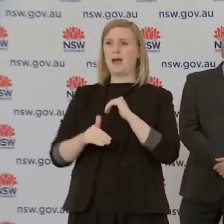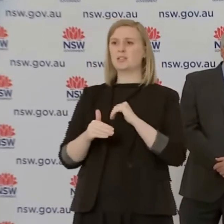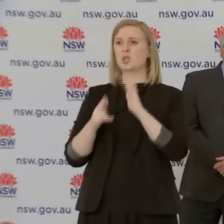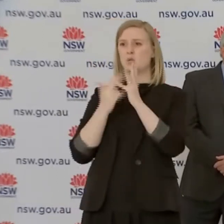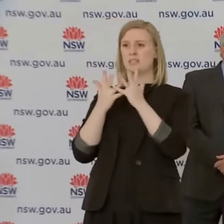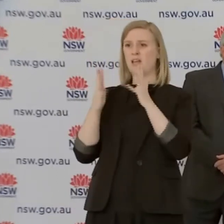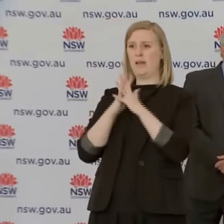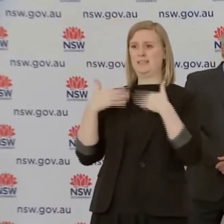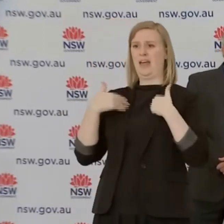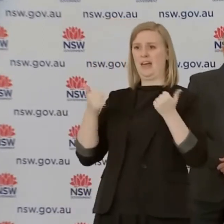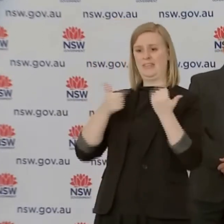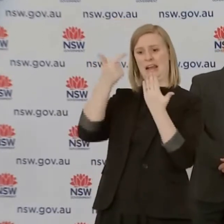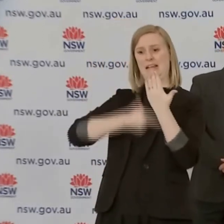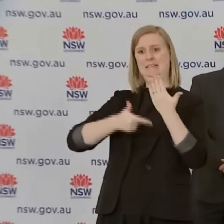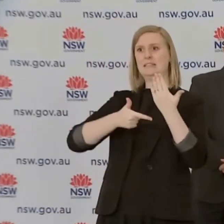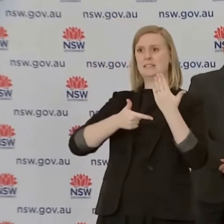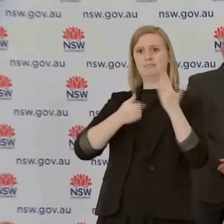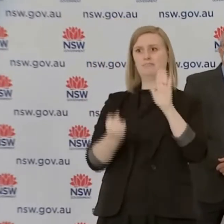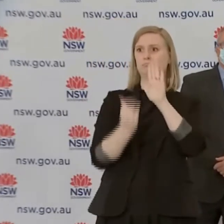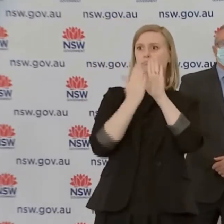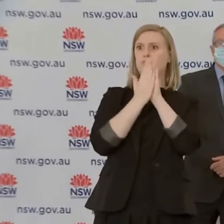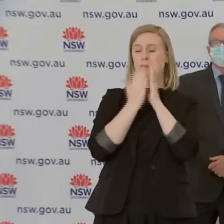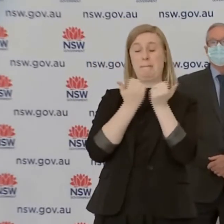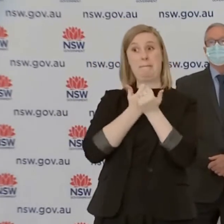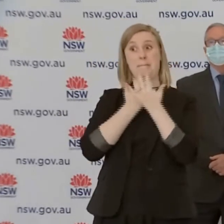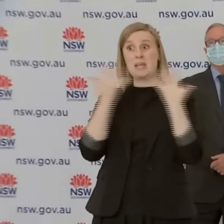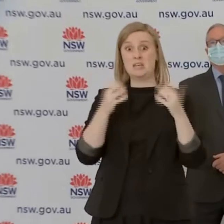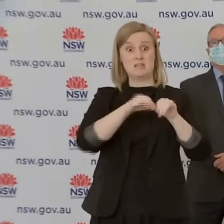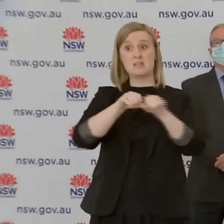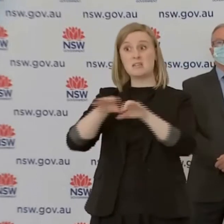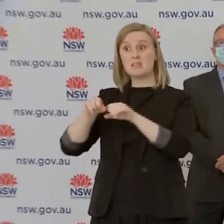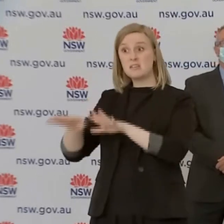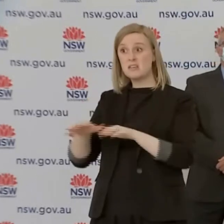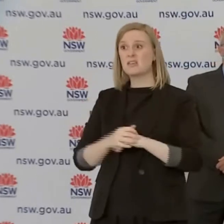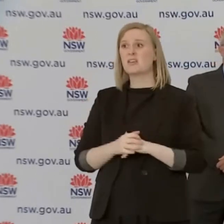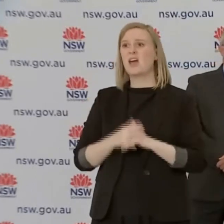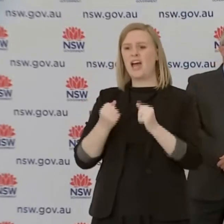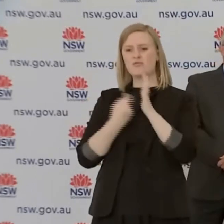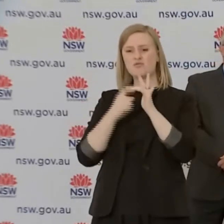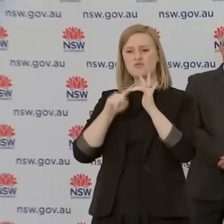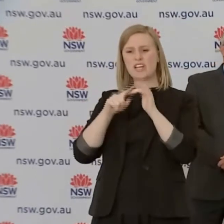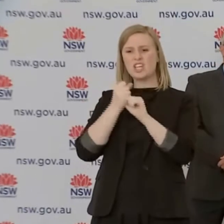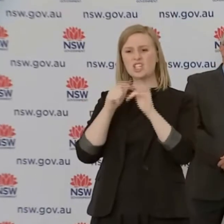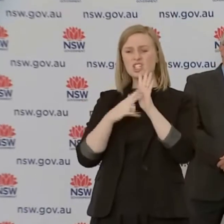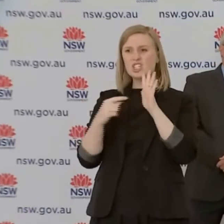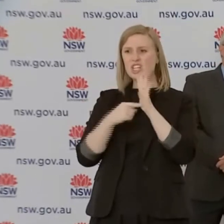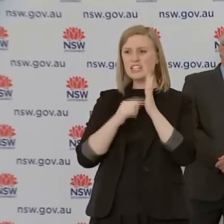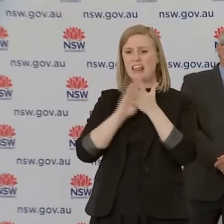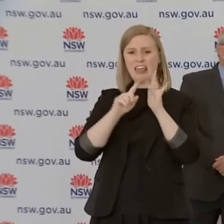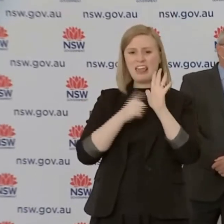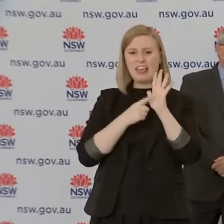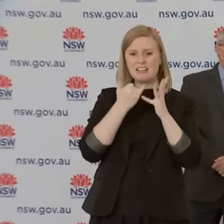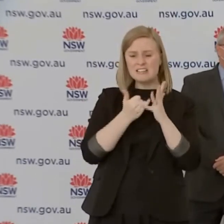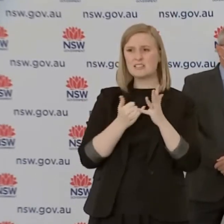include the Reject Shop 7 Hills, the Edge Supplement Nutrition Parramatta, Dollar World Australia Warwick